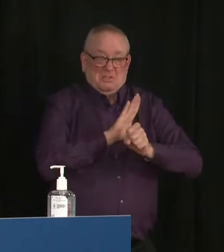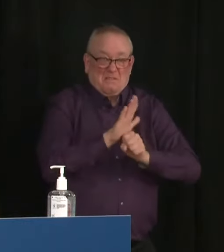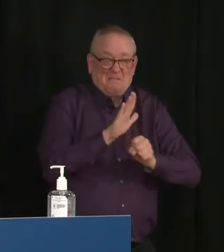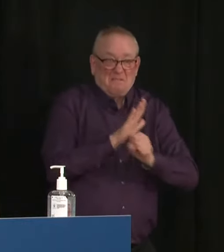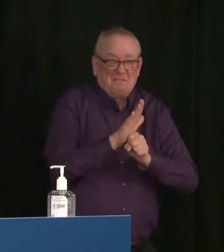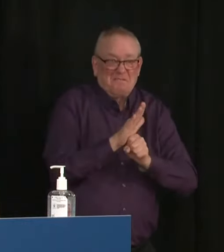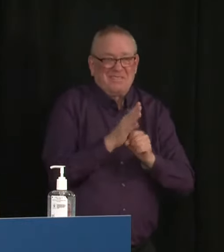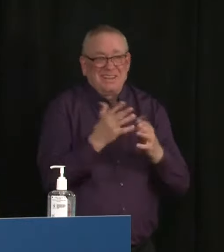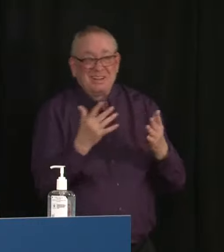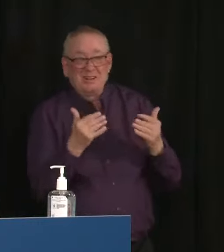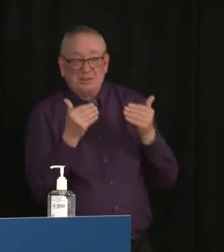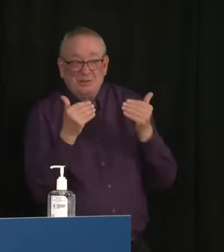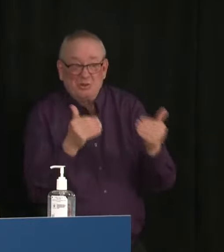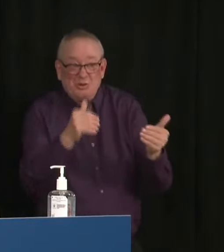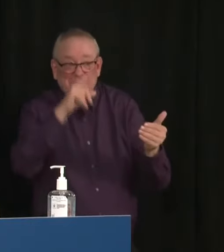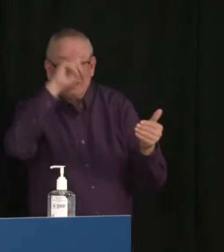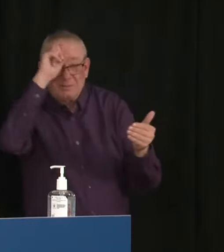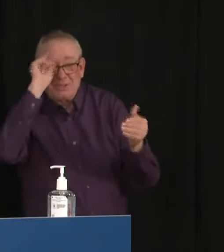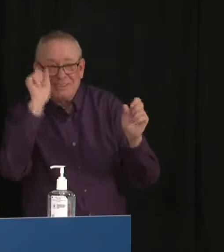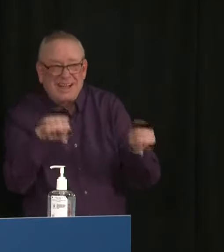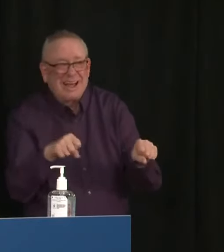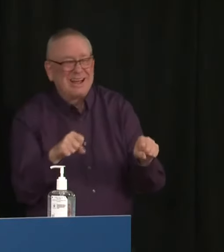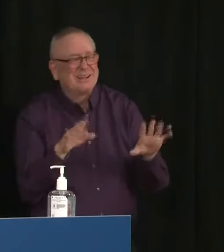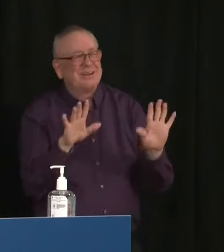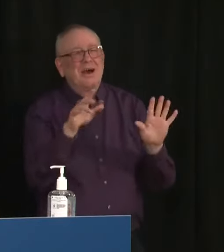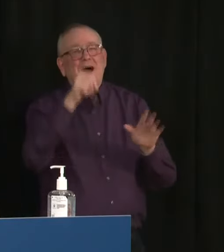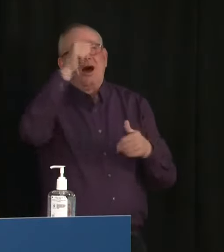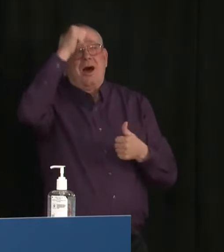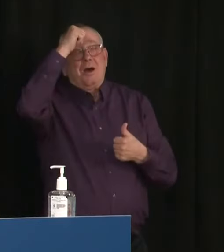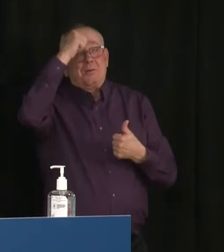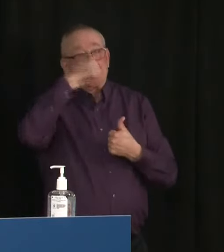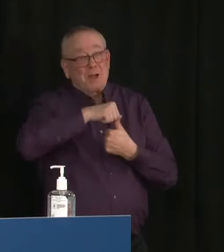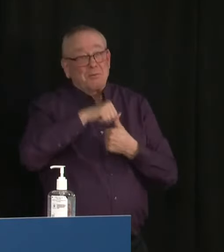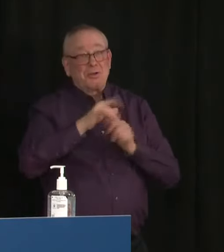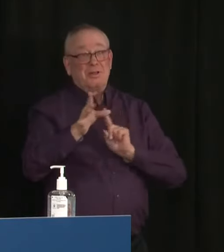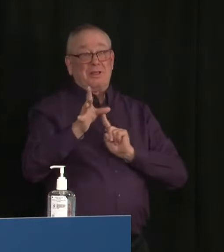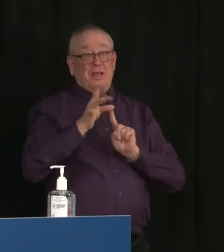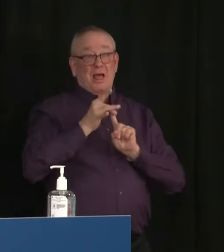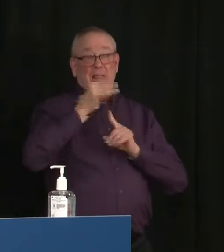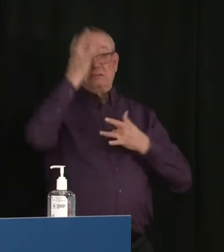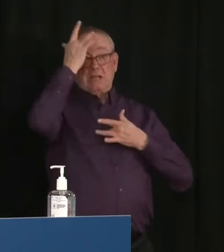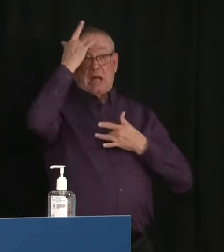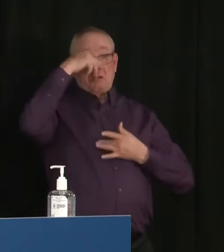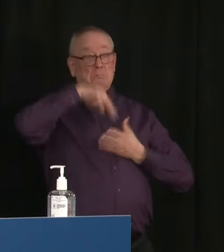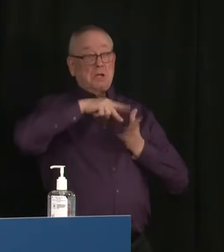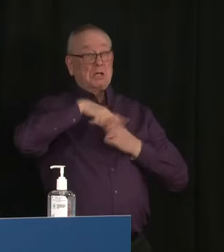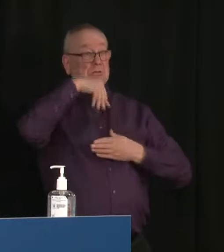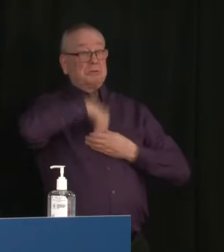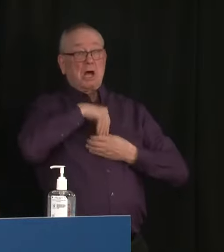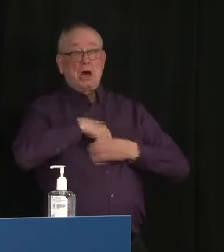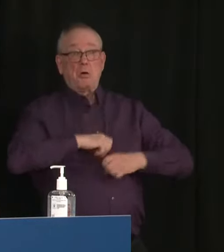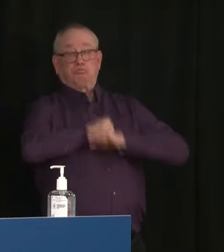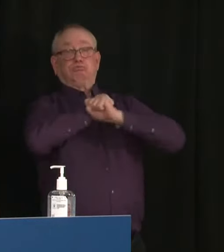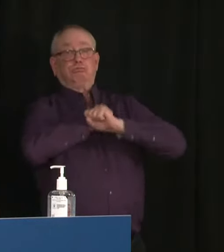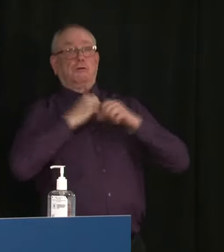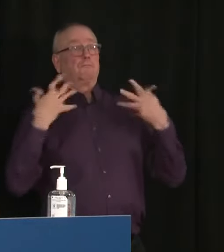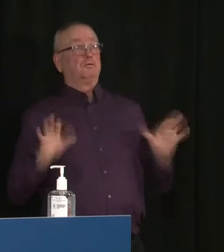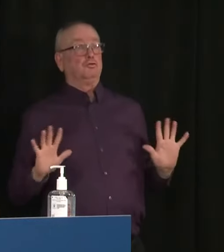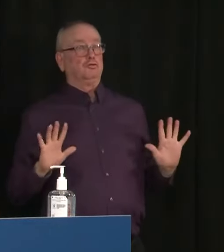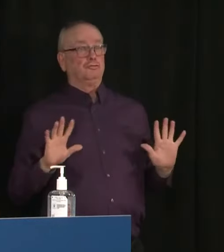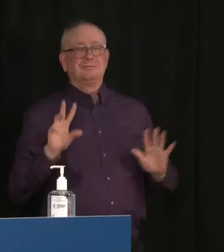vaccine. Operator, could you put through our second last caller, please? Bill Fortier, CTV.